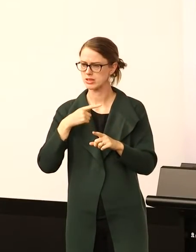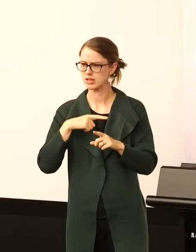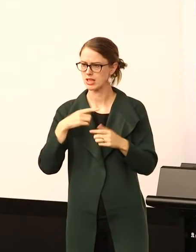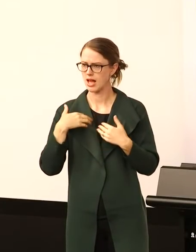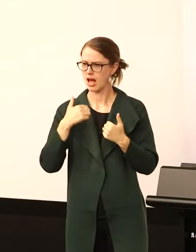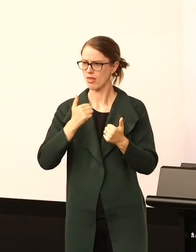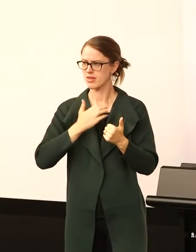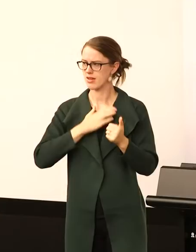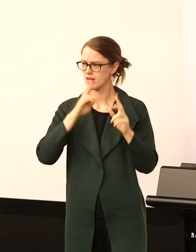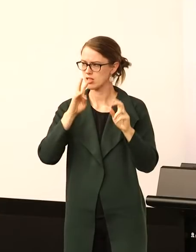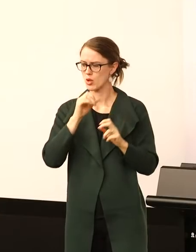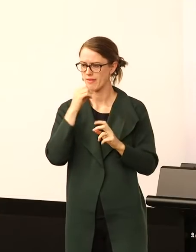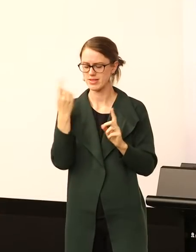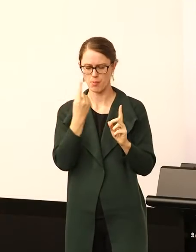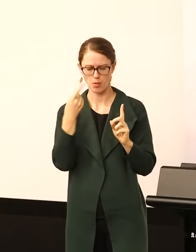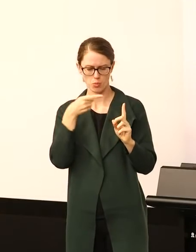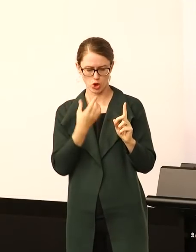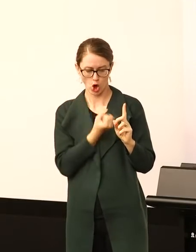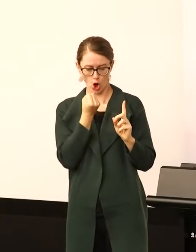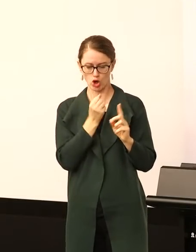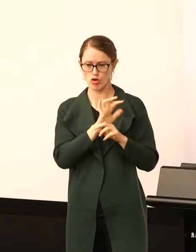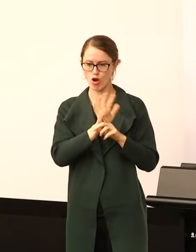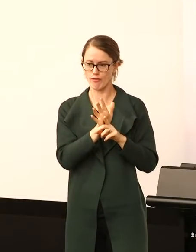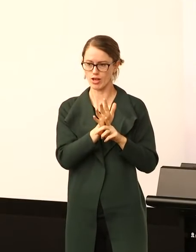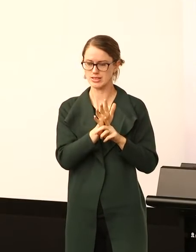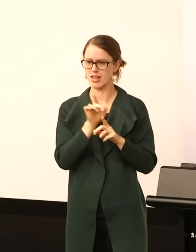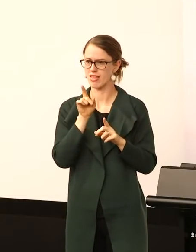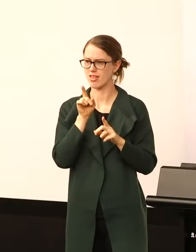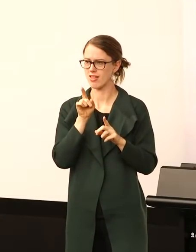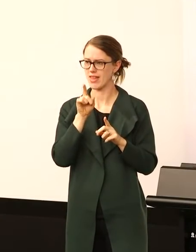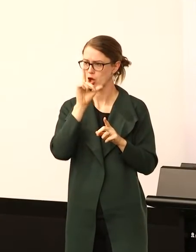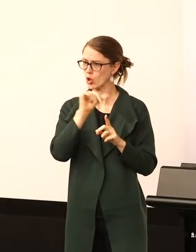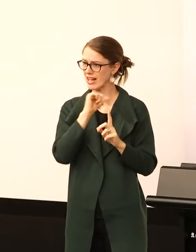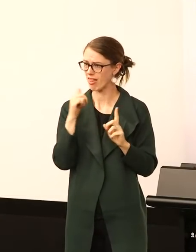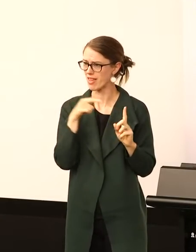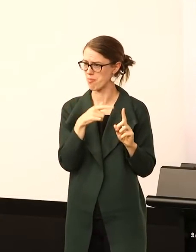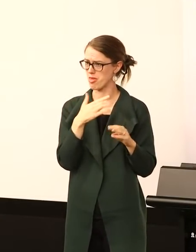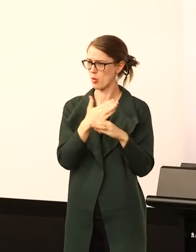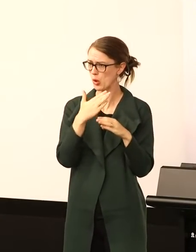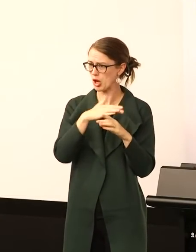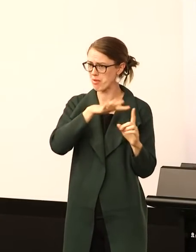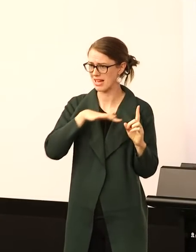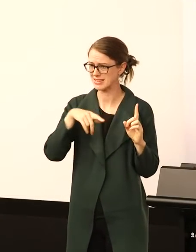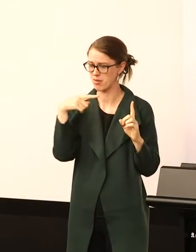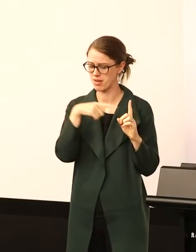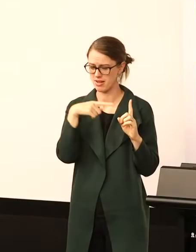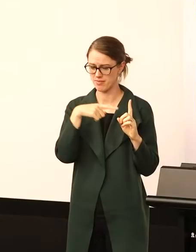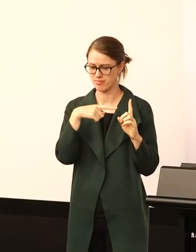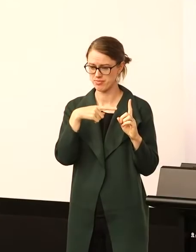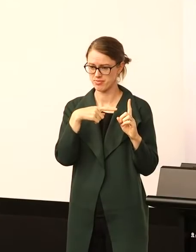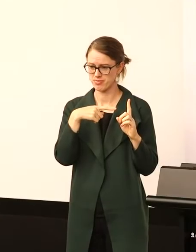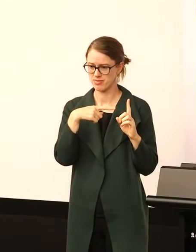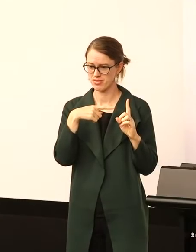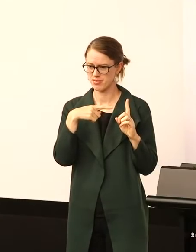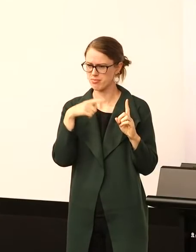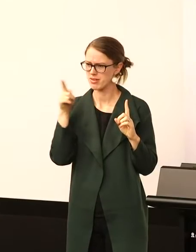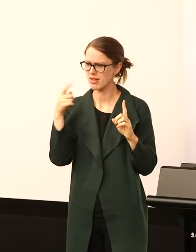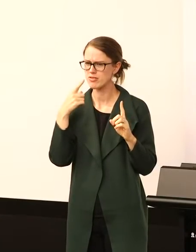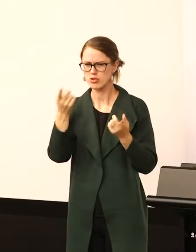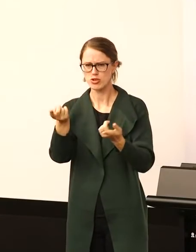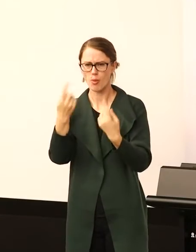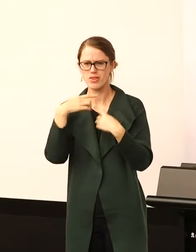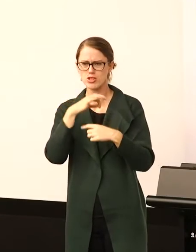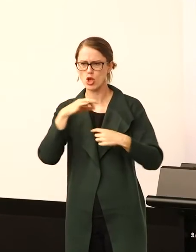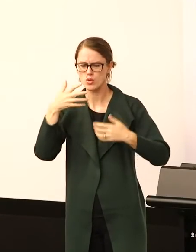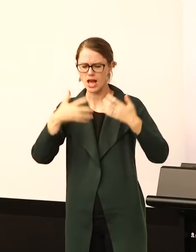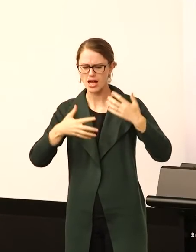health and safety issue? If someone is infected with a deadly virus in their workplace and they say that they don't have data, or they've told